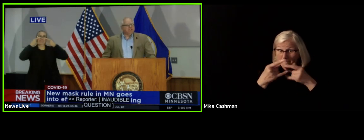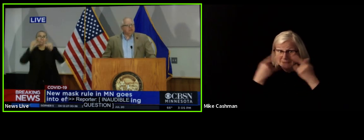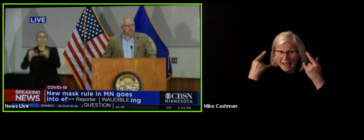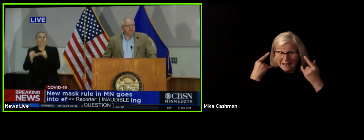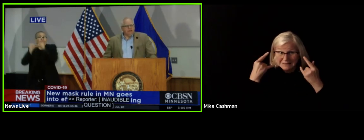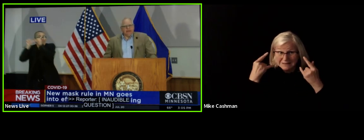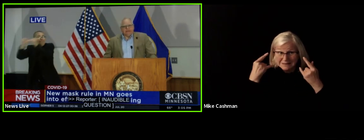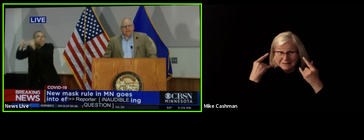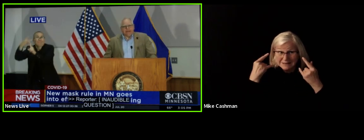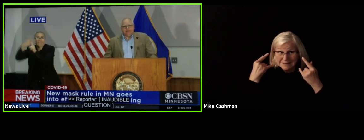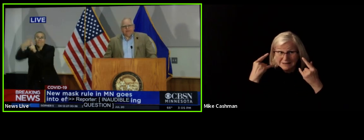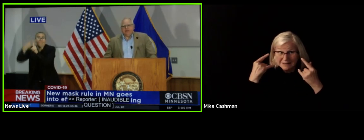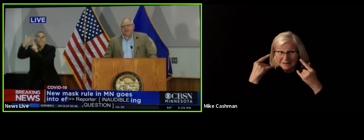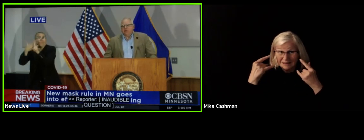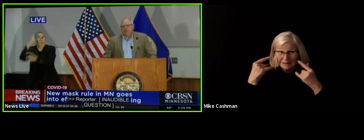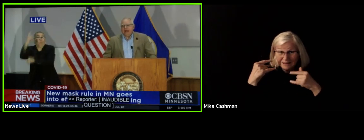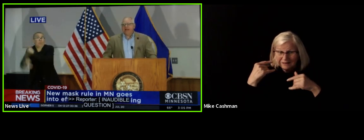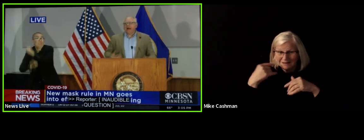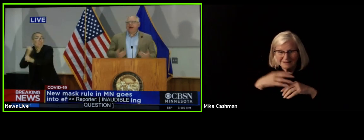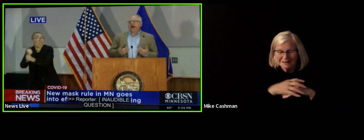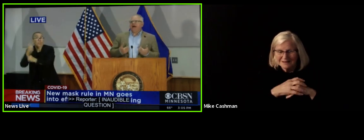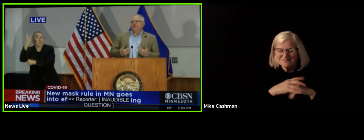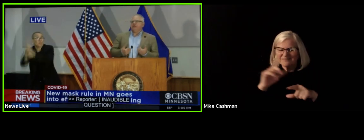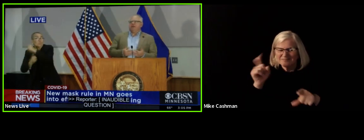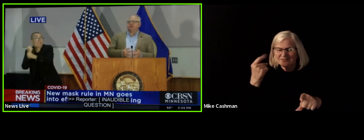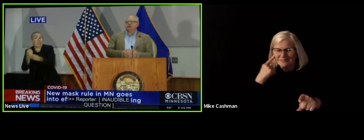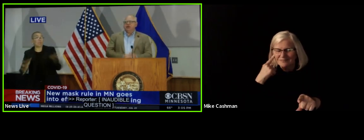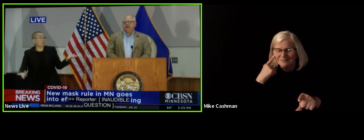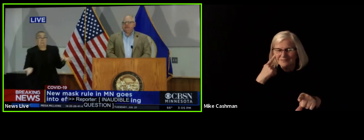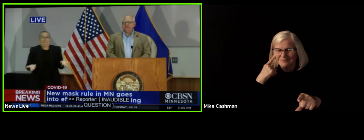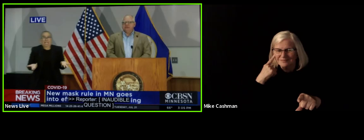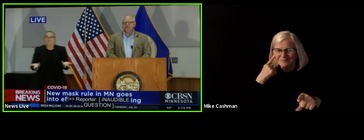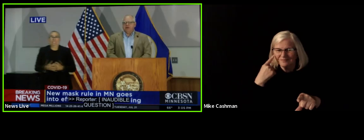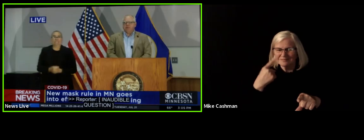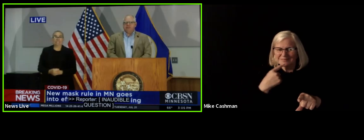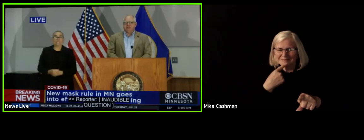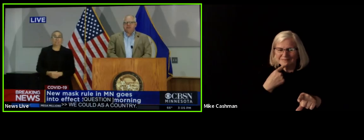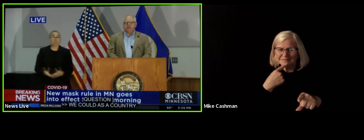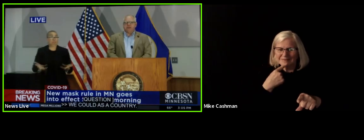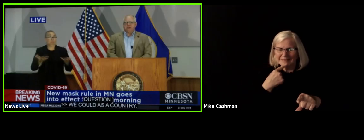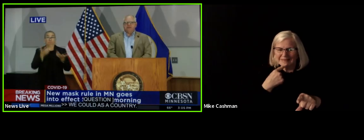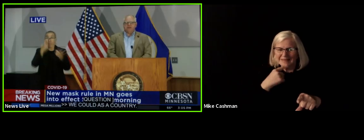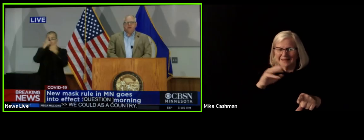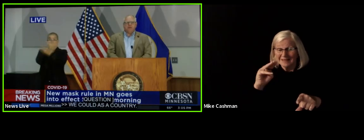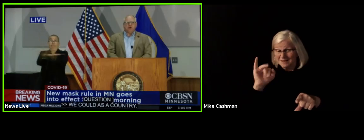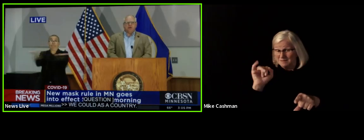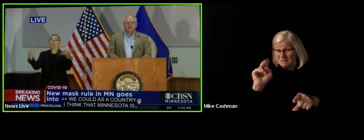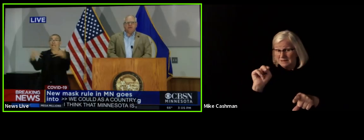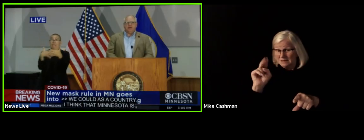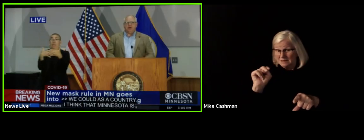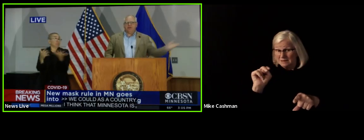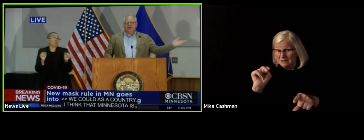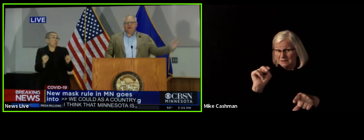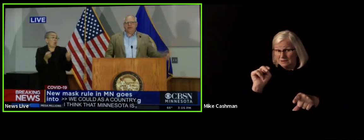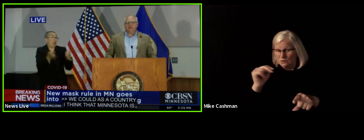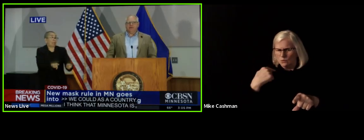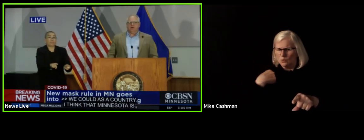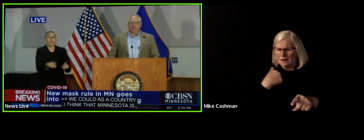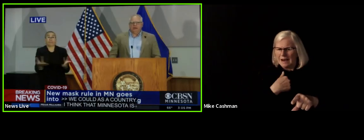could as a country. I think that's what I think Minnesota is better positioned, because I think we took this, and I want to